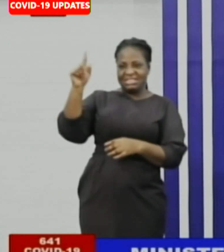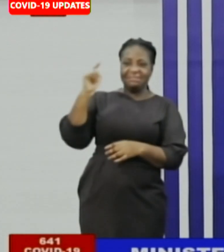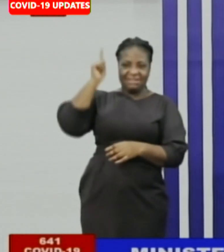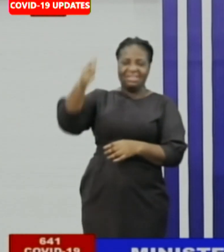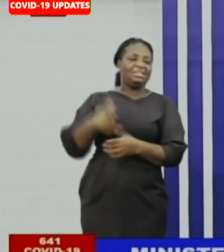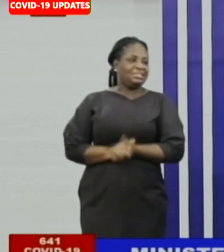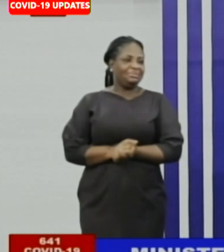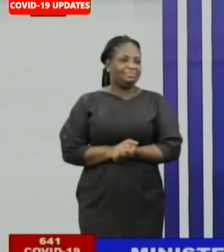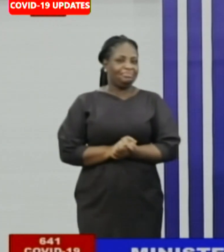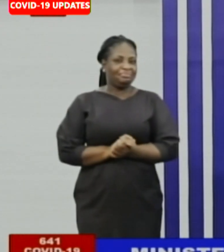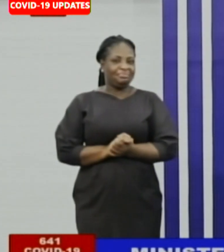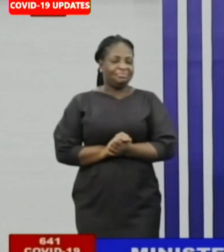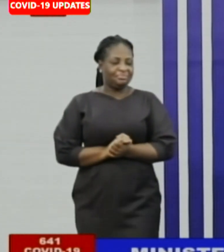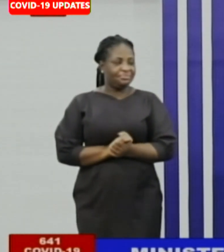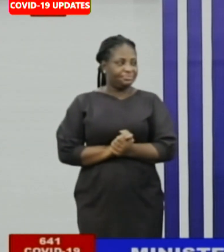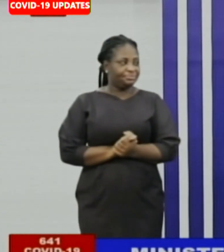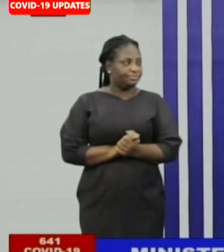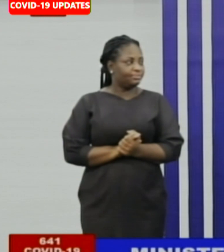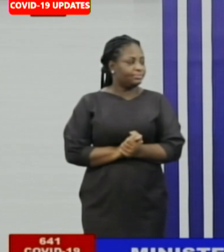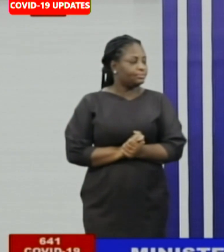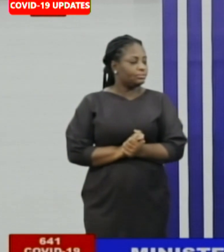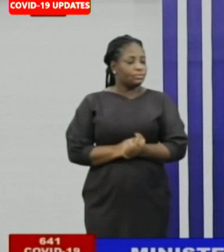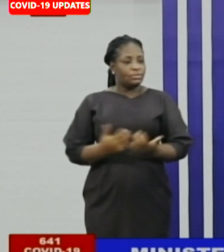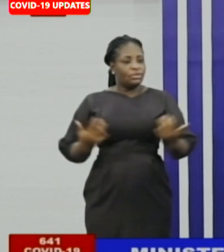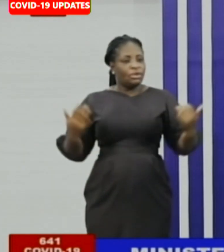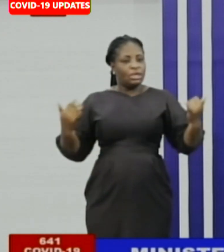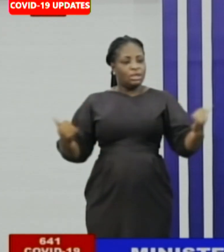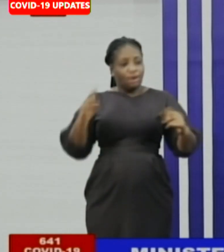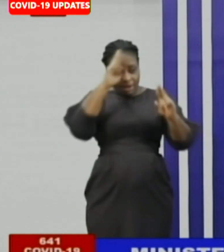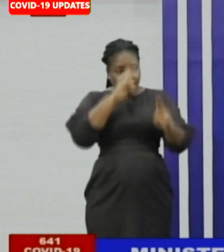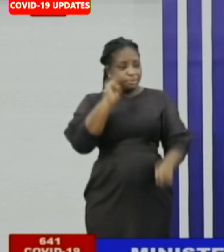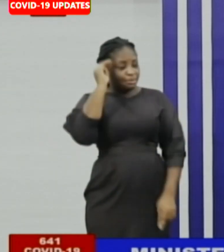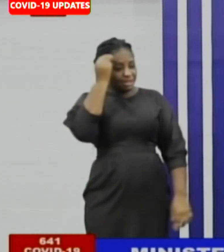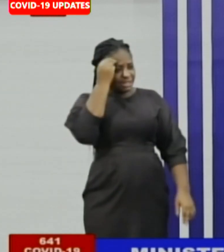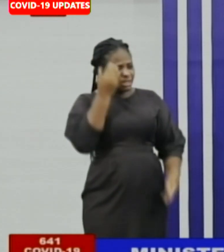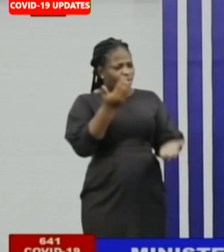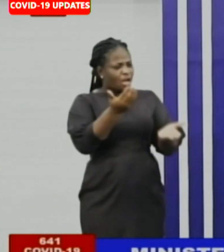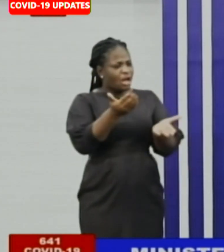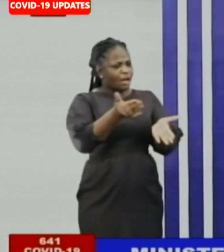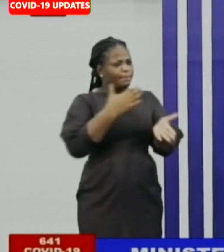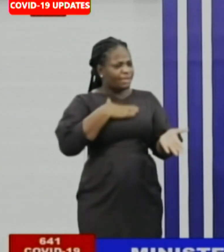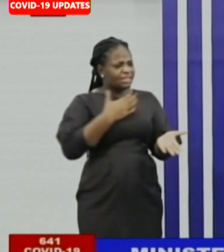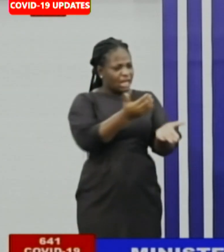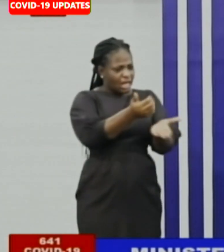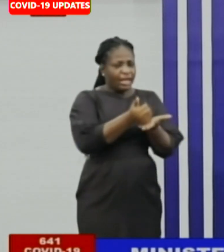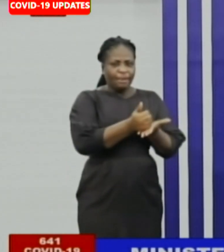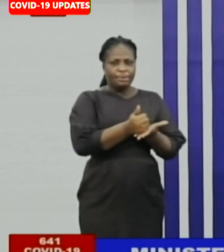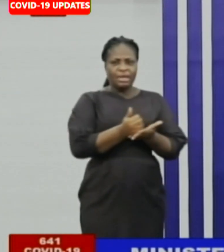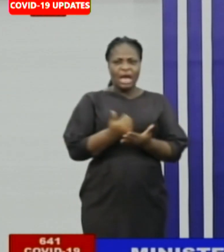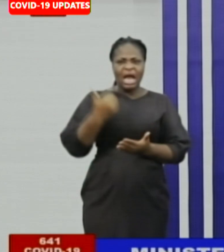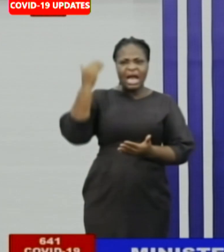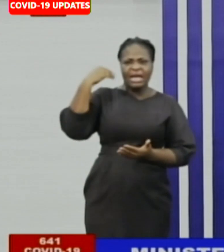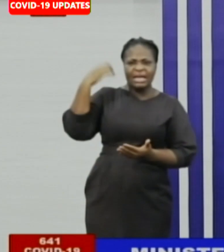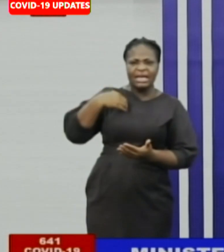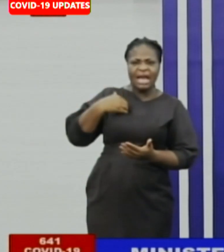across media networks. Honorable Minister, I would ask you to help me out. Blue Band is here. I do understand Blue Band has